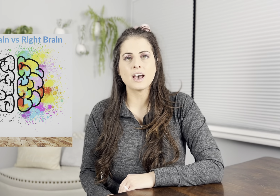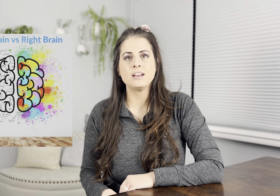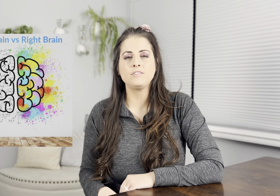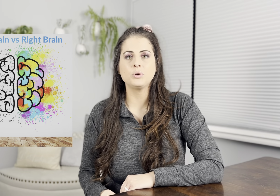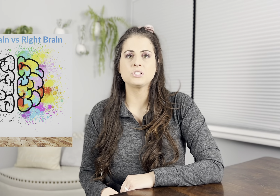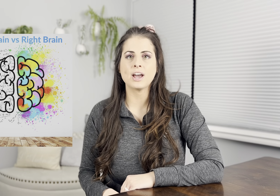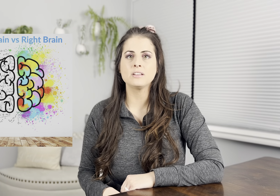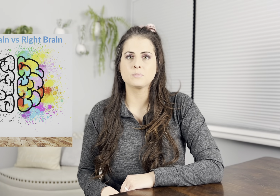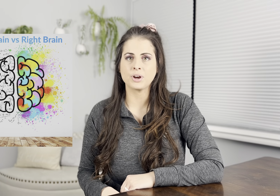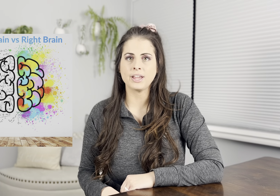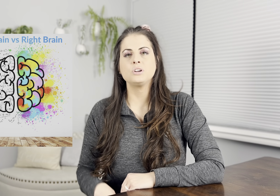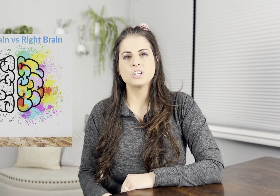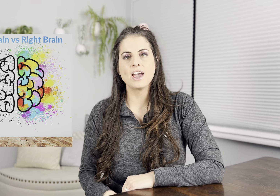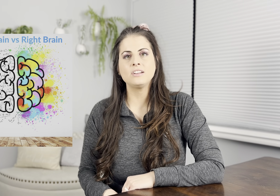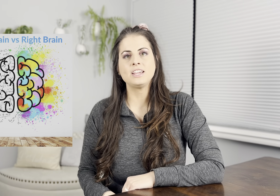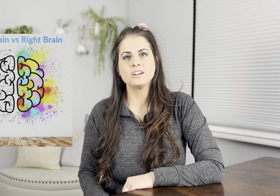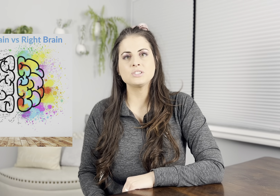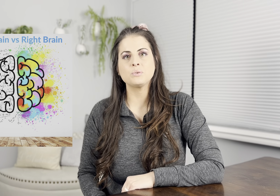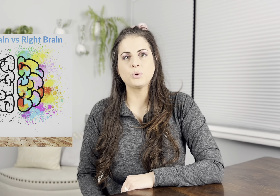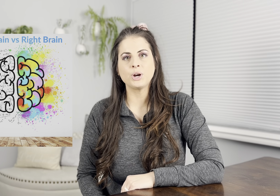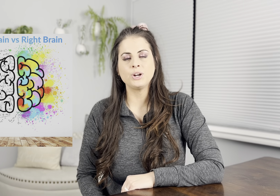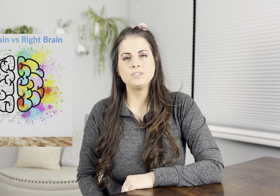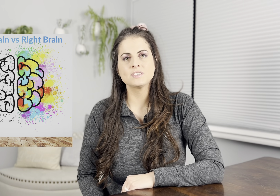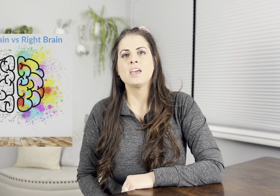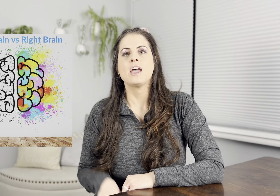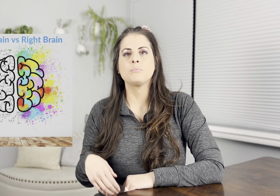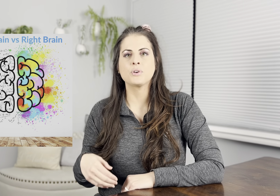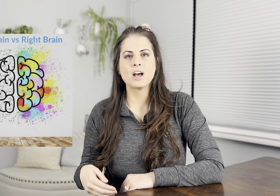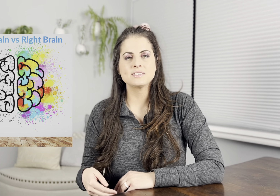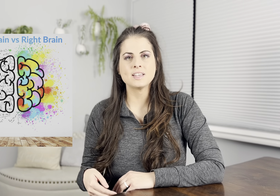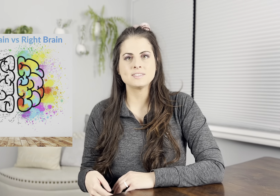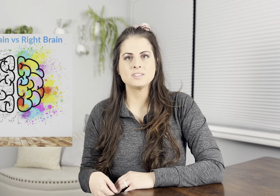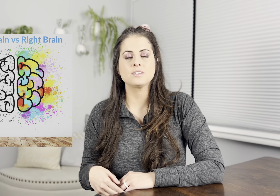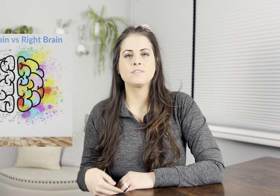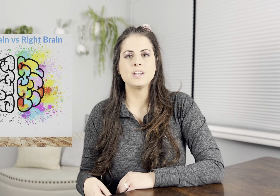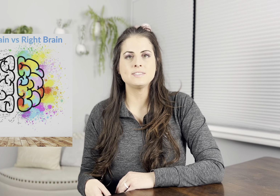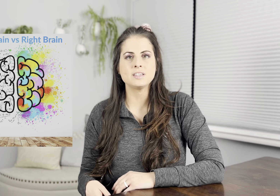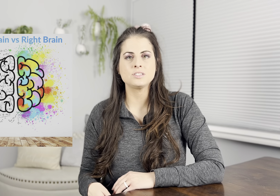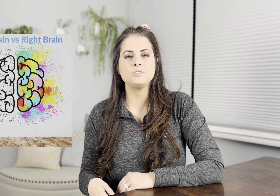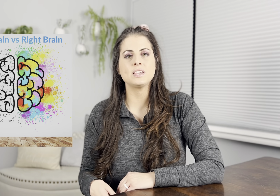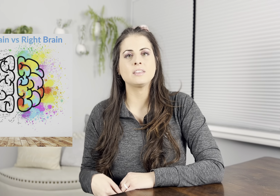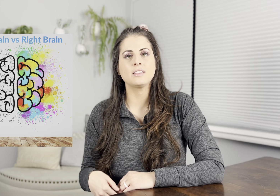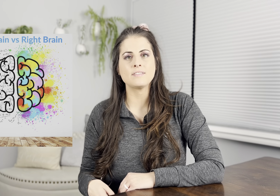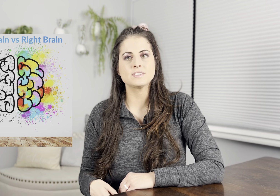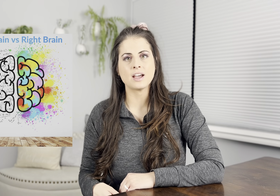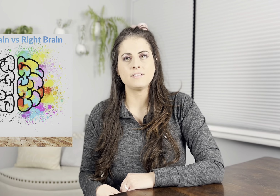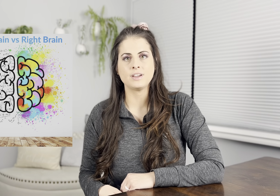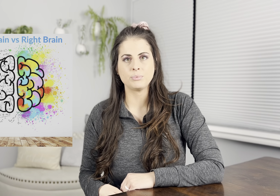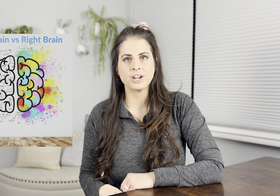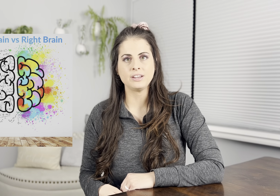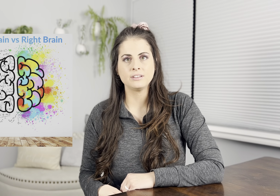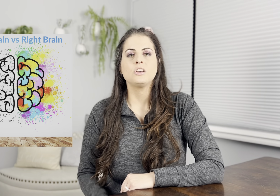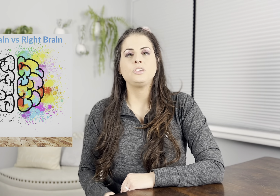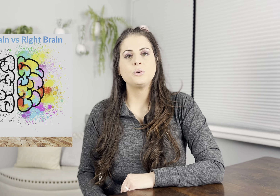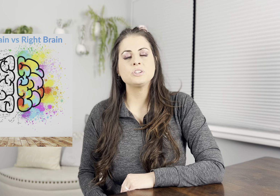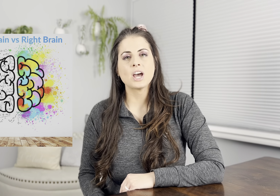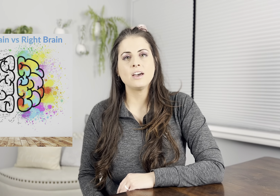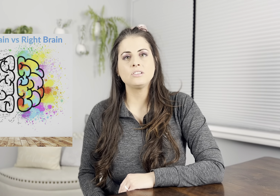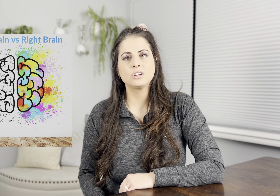of your child's brain. Your child hears the words and processes the phrases using the left side of their brain. Your child learns